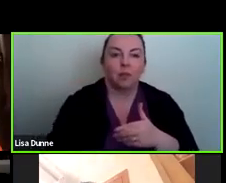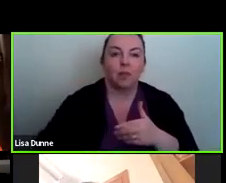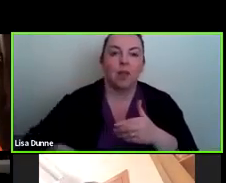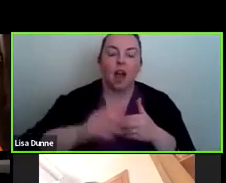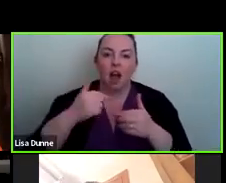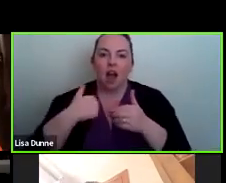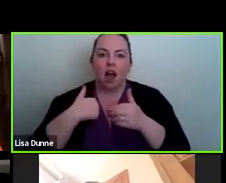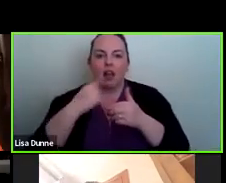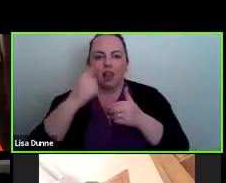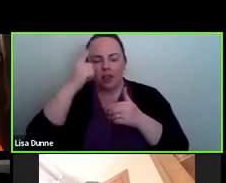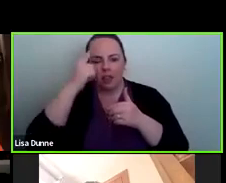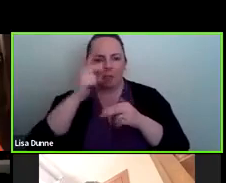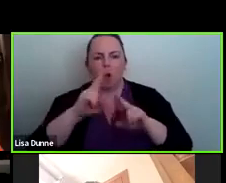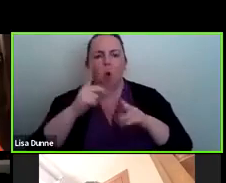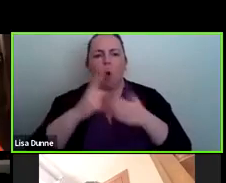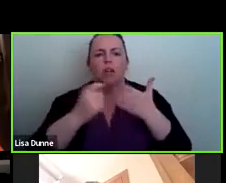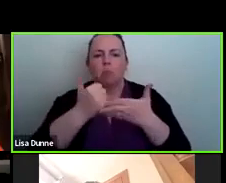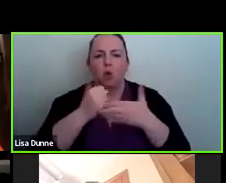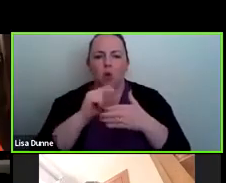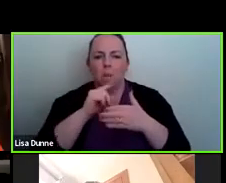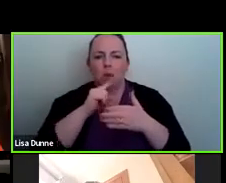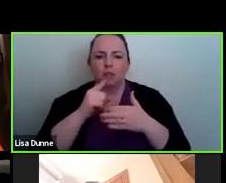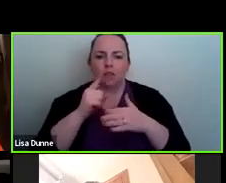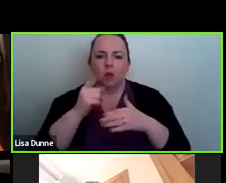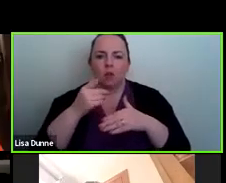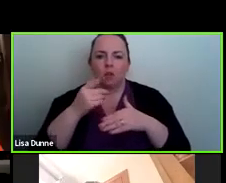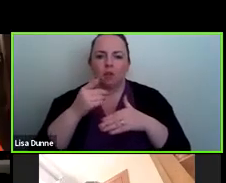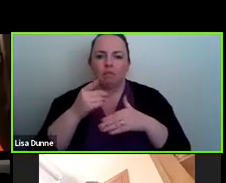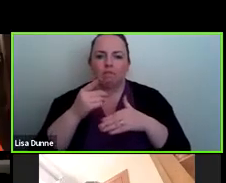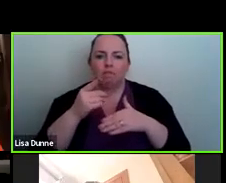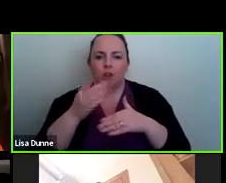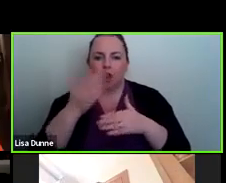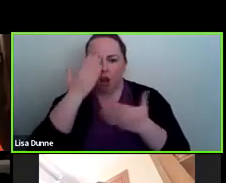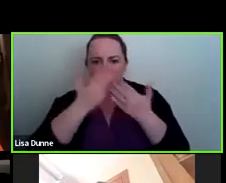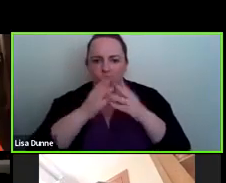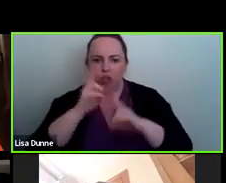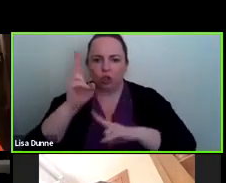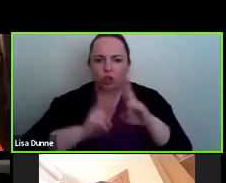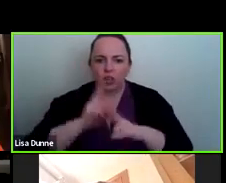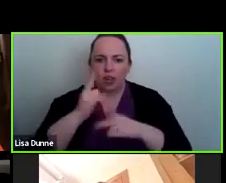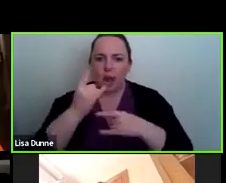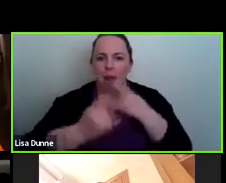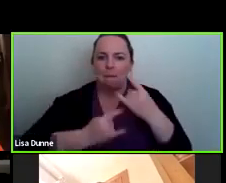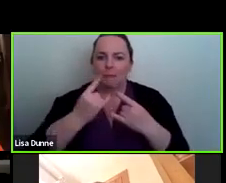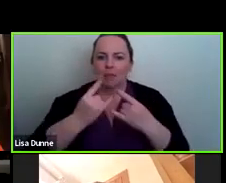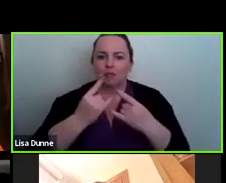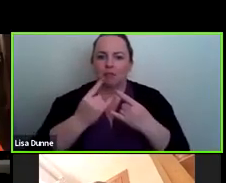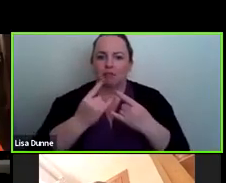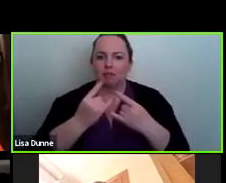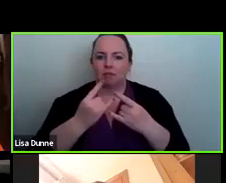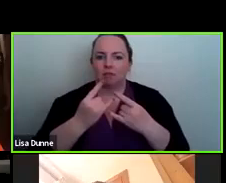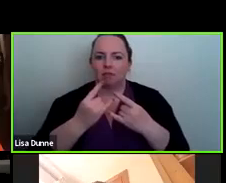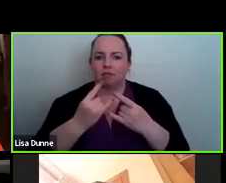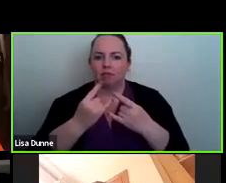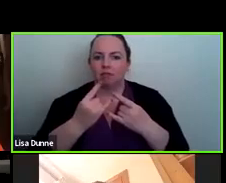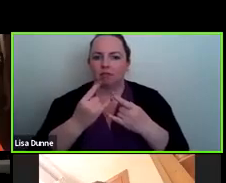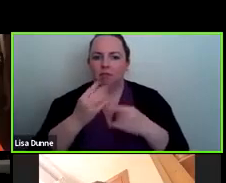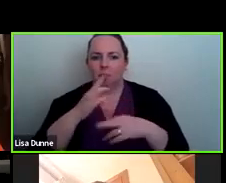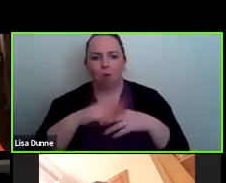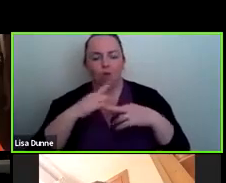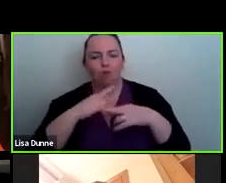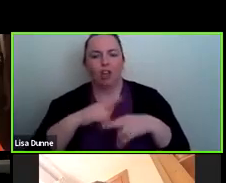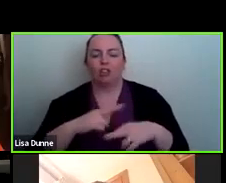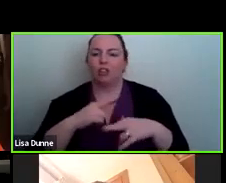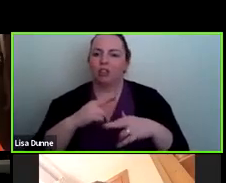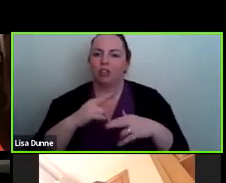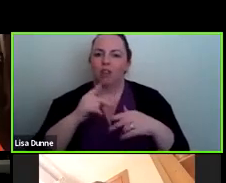just supported. I'm talking about where learning should be happening and where it can be enriched. And where